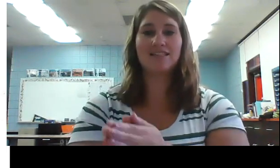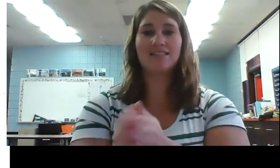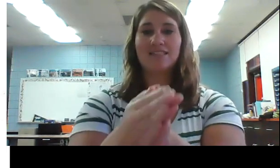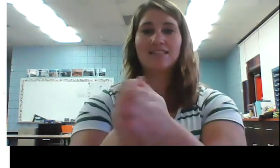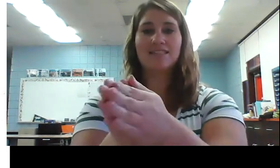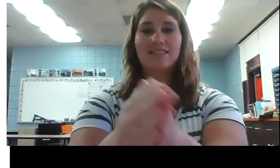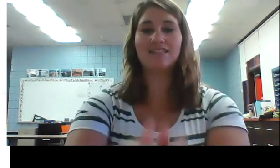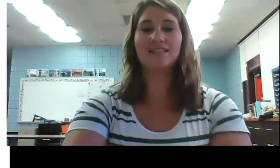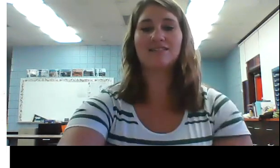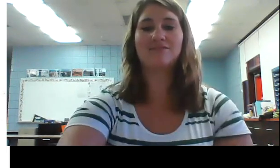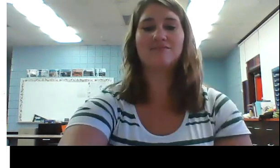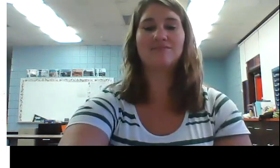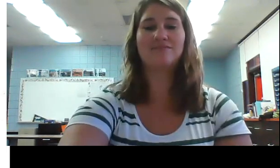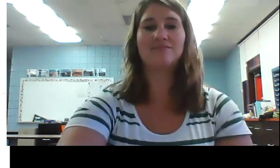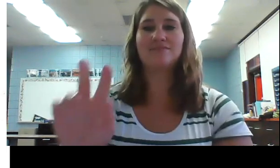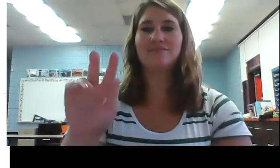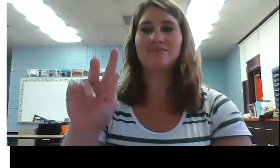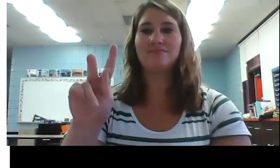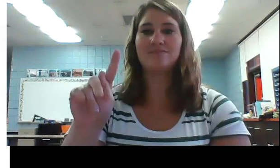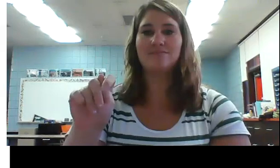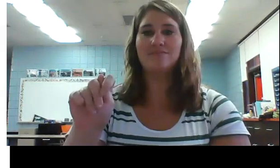says,